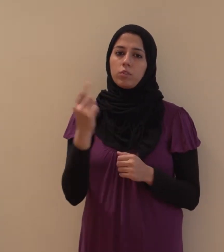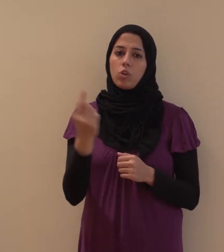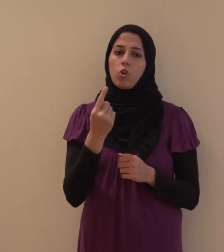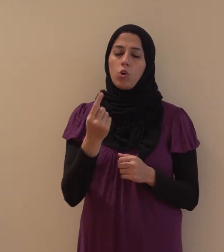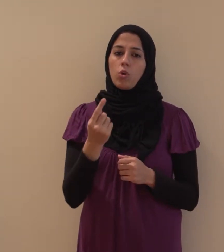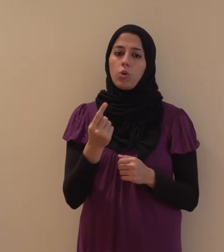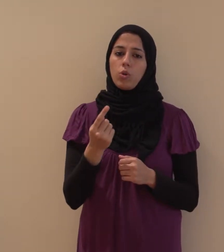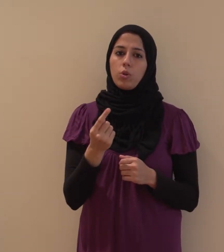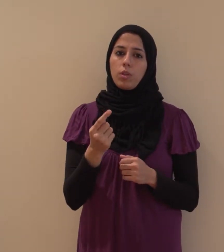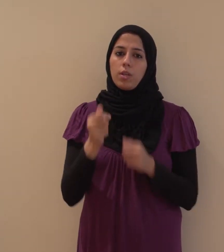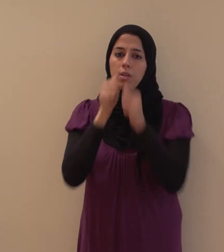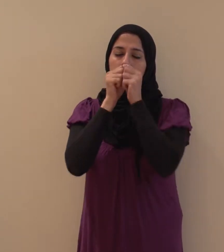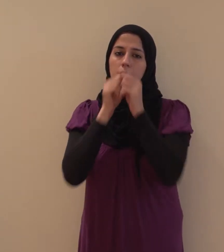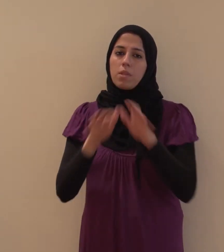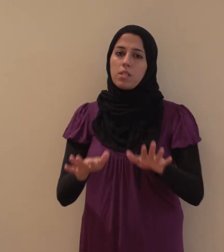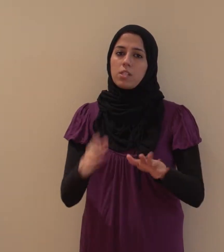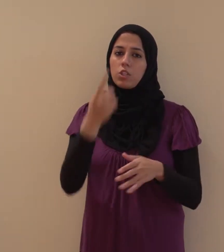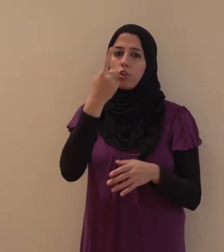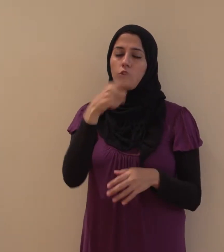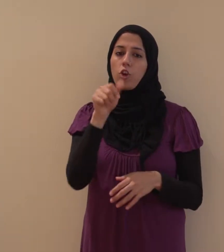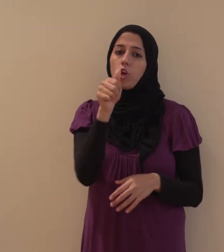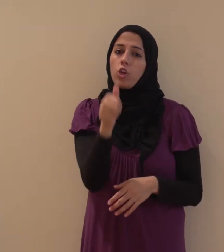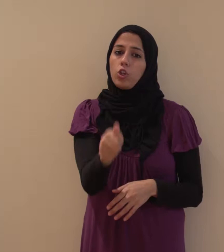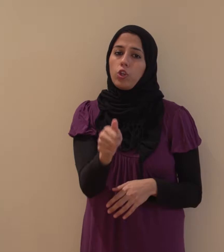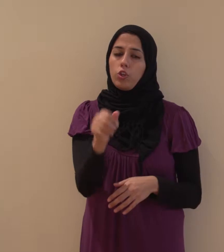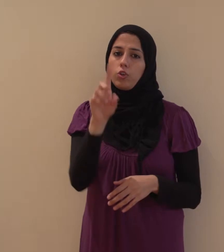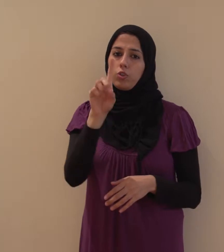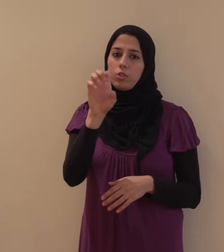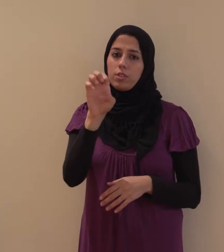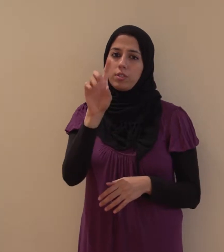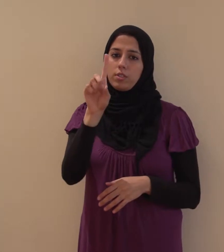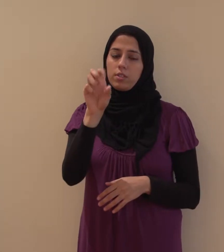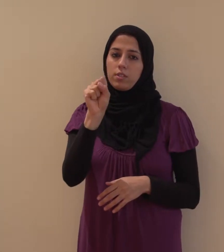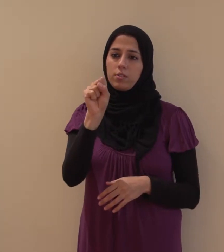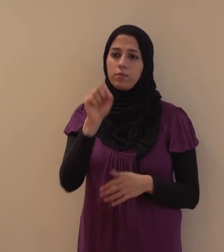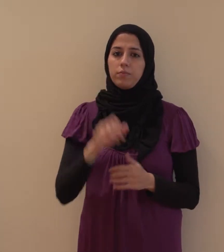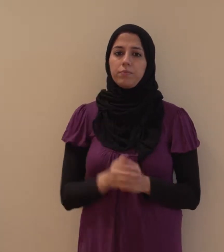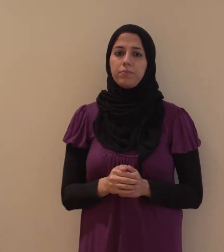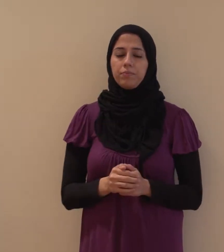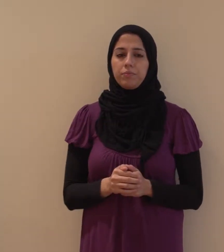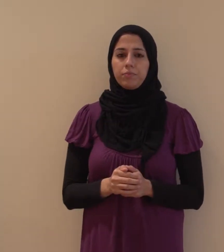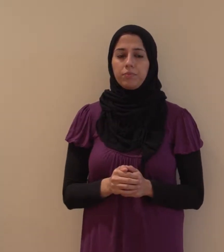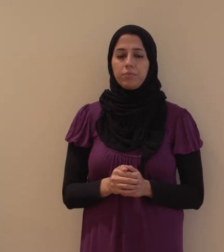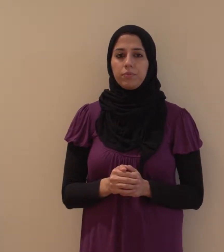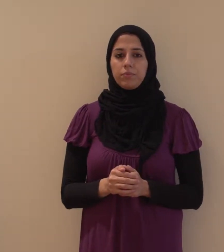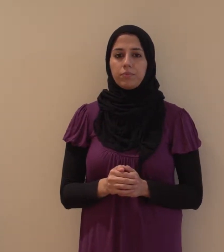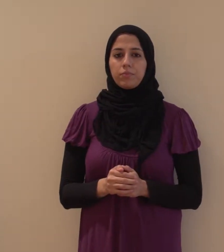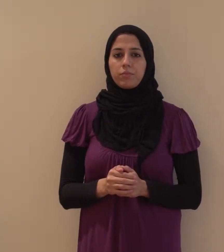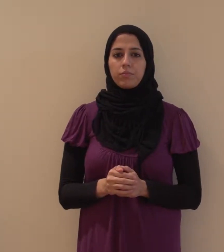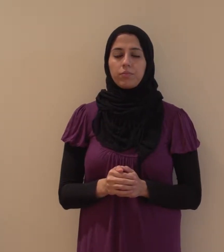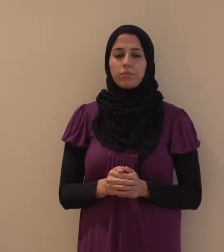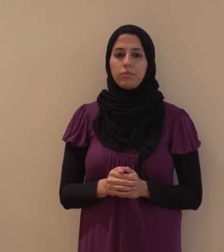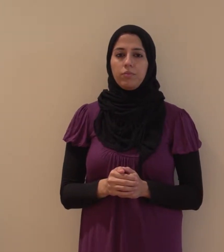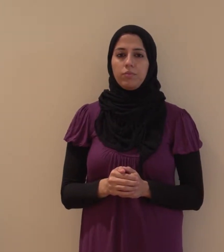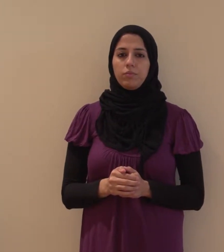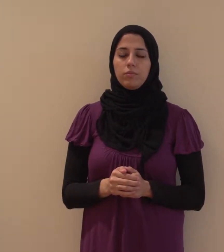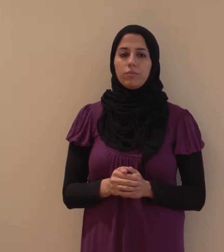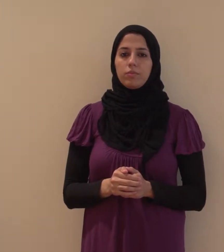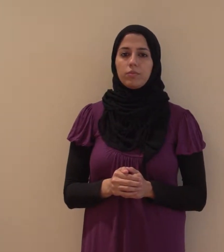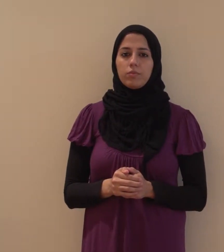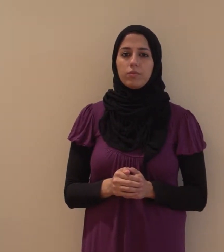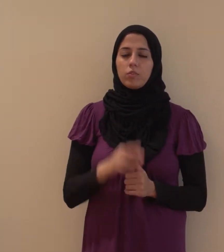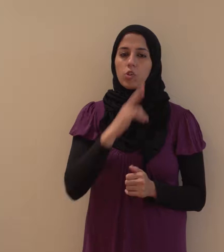opportunity for all of us. If we respected it, if we honored it, then we must thank Allah subhanahu wa